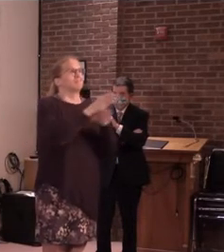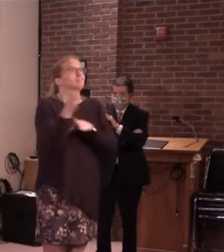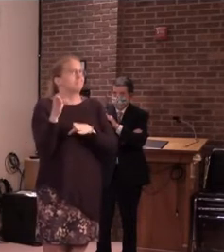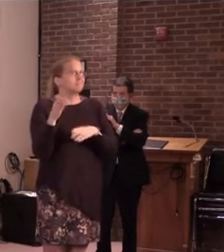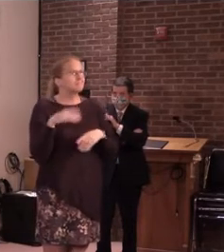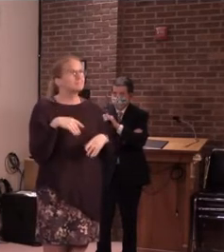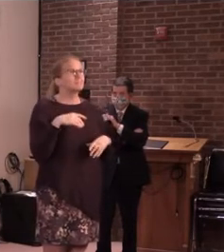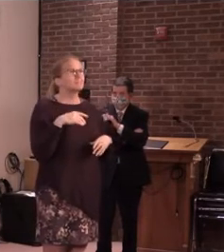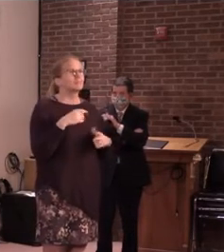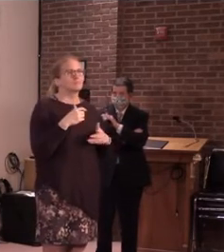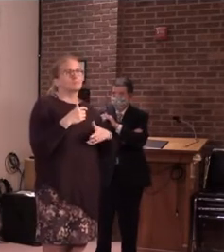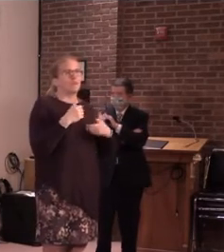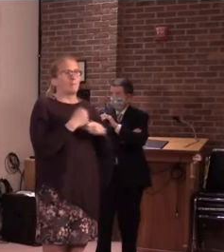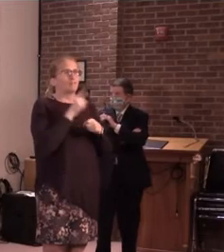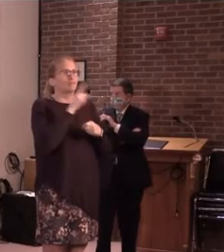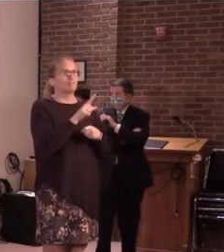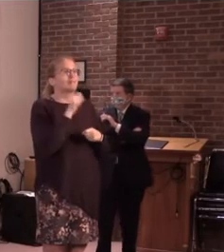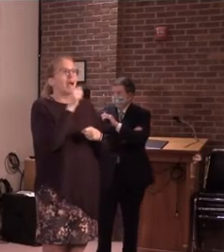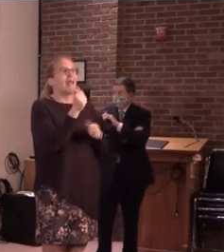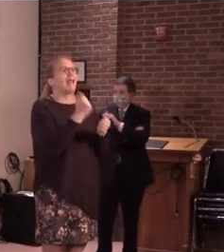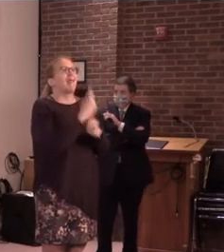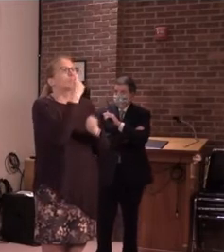can, so that there is not,